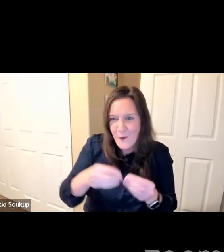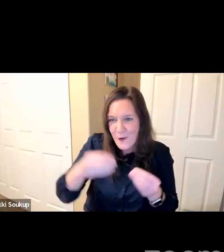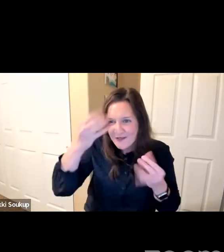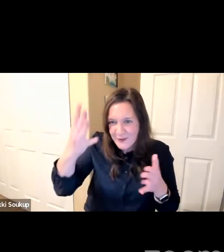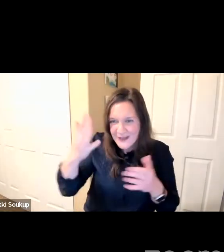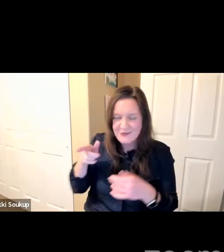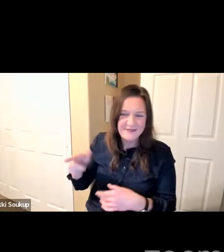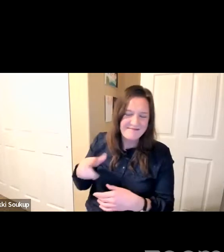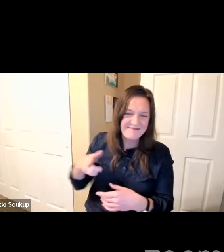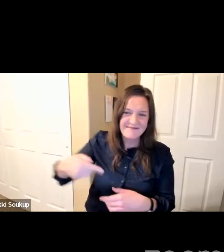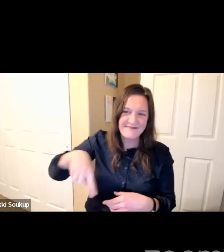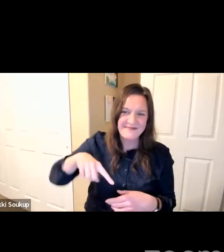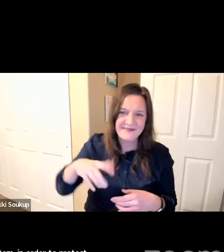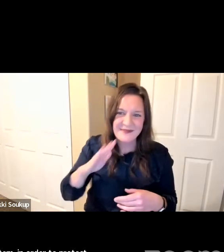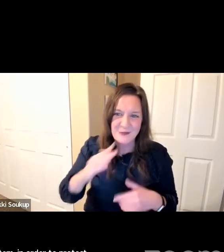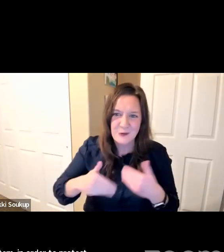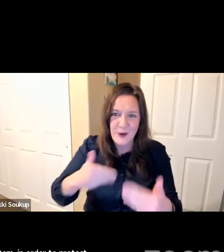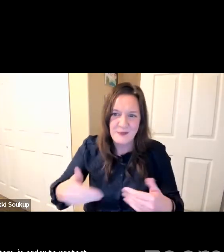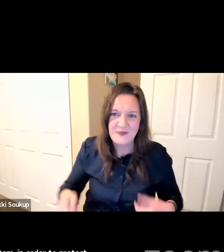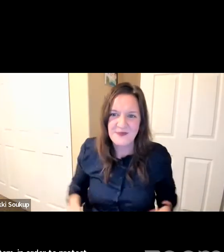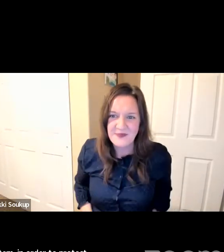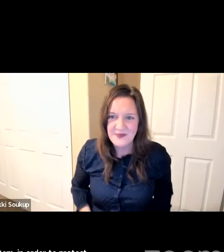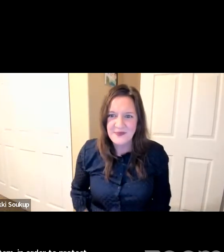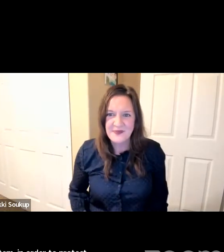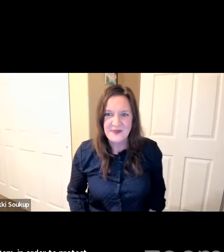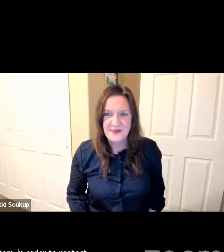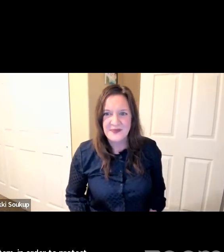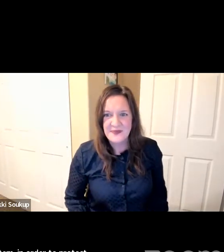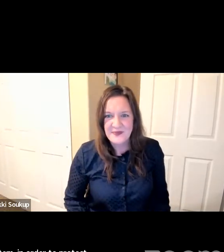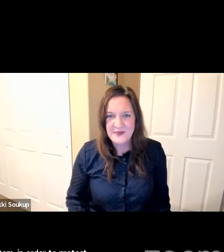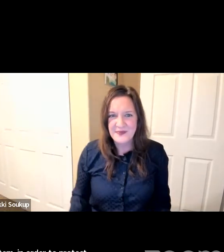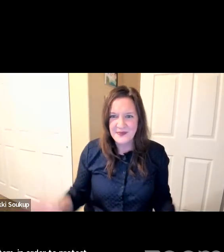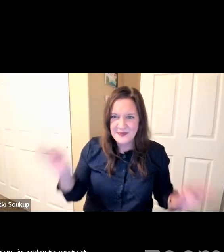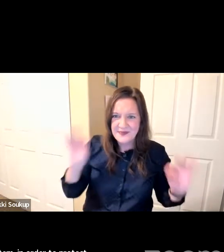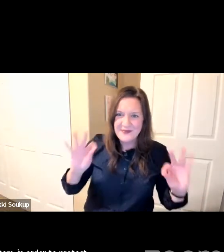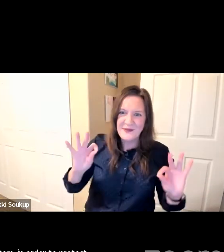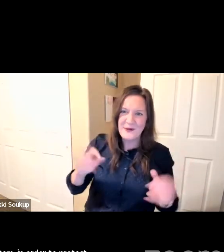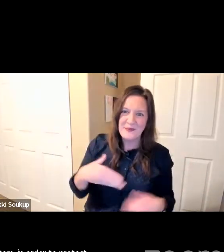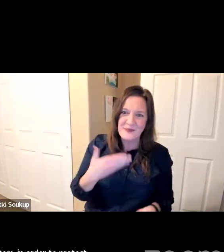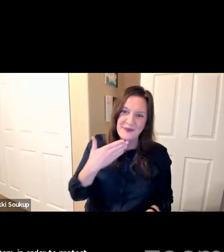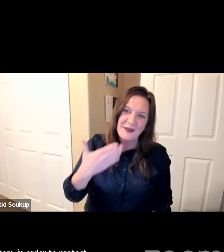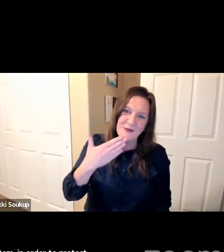That concludes my report. I will be sharing more information as we go.